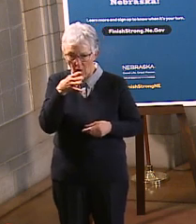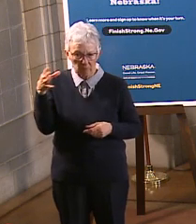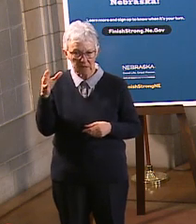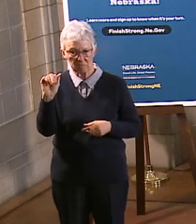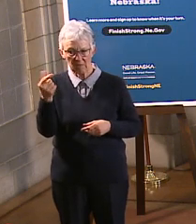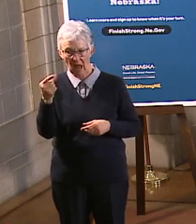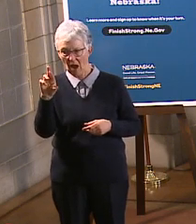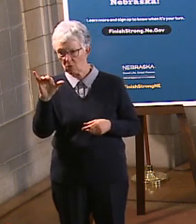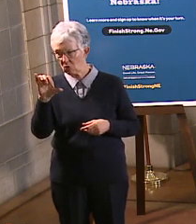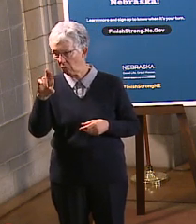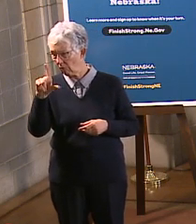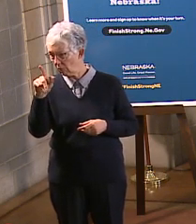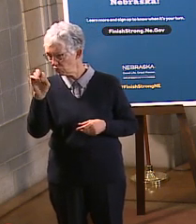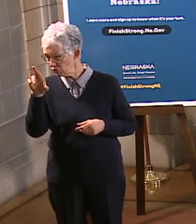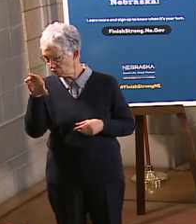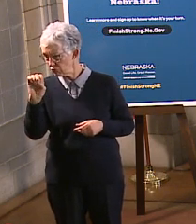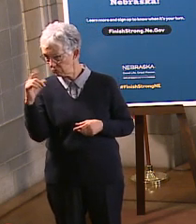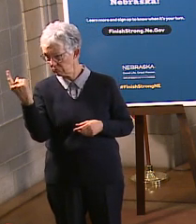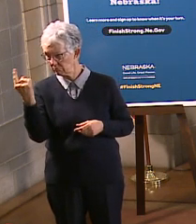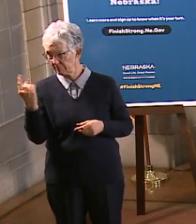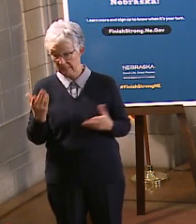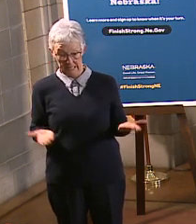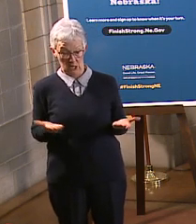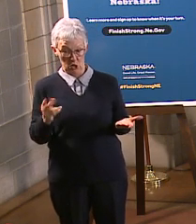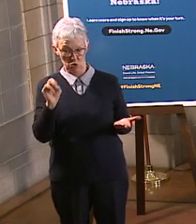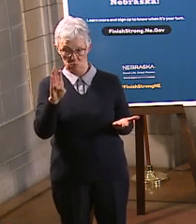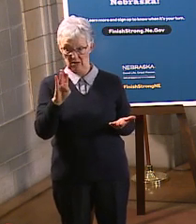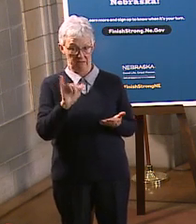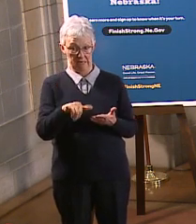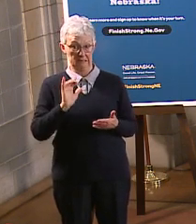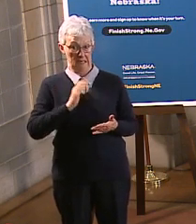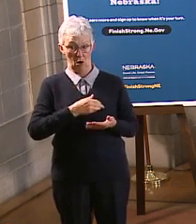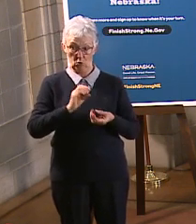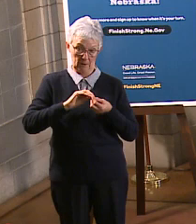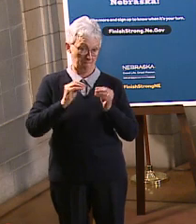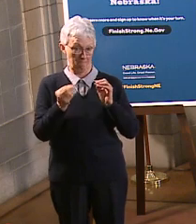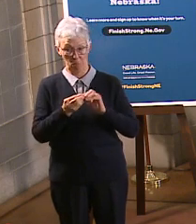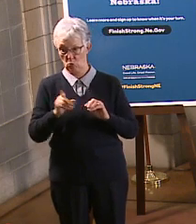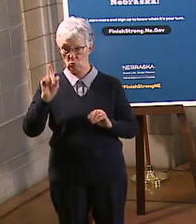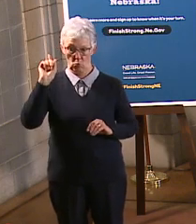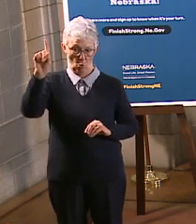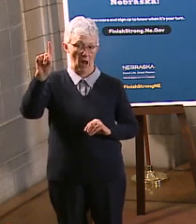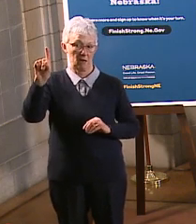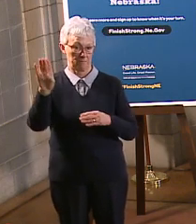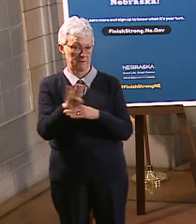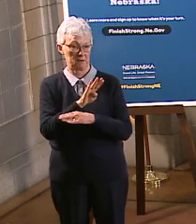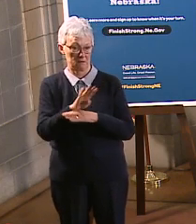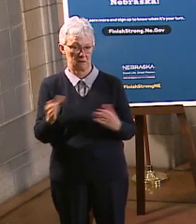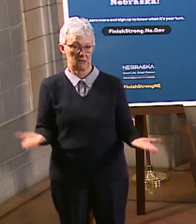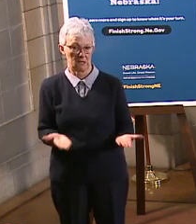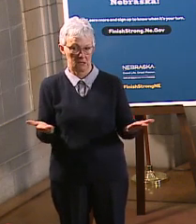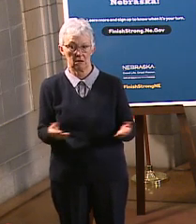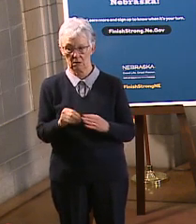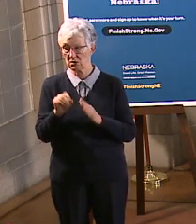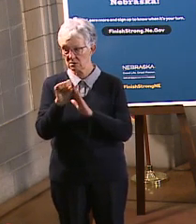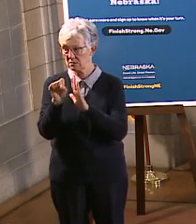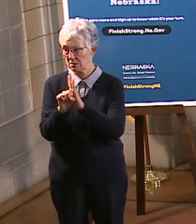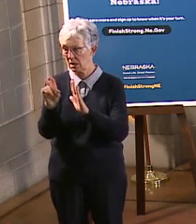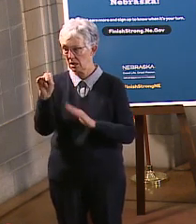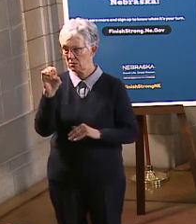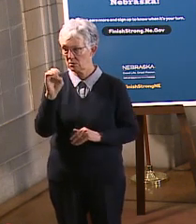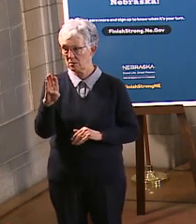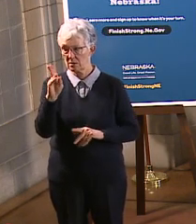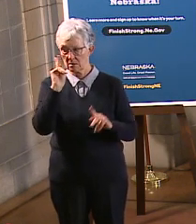Nebraska, agriculture is our state's #1 industry. It's the heart and soul of what we do here in our state. People have been raising crops and